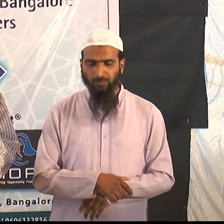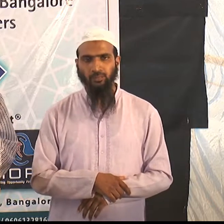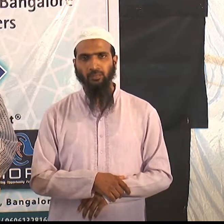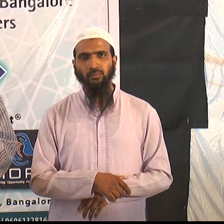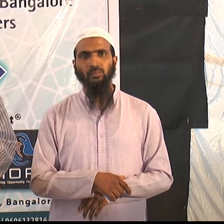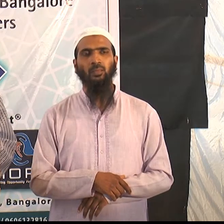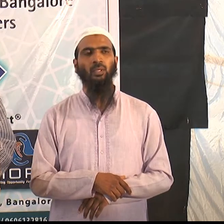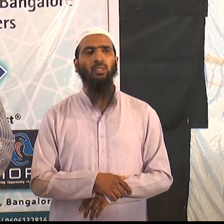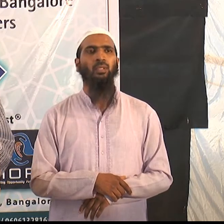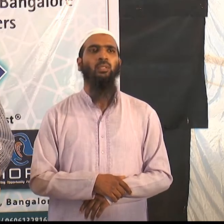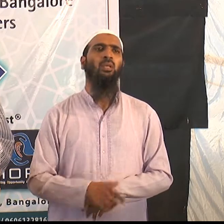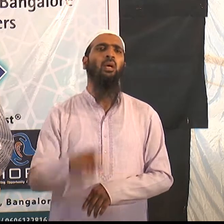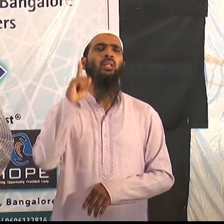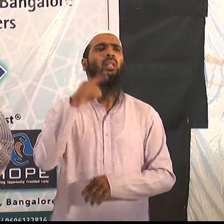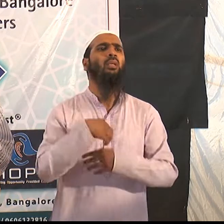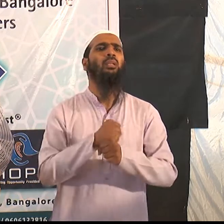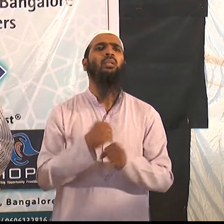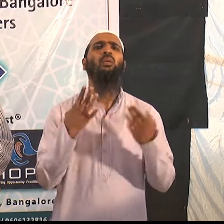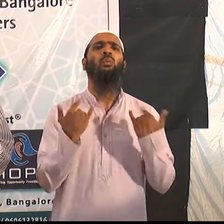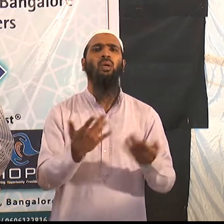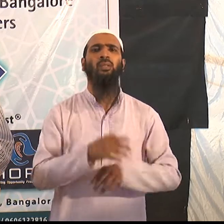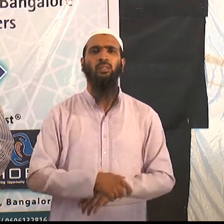God has created man to understand man.